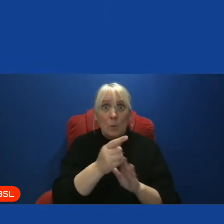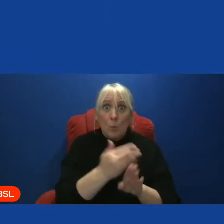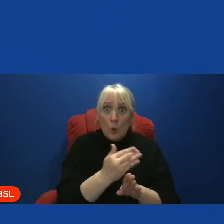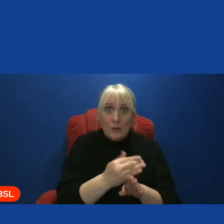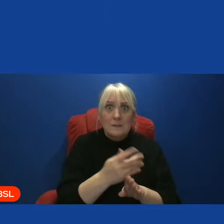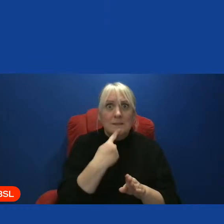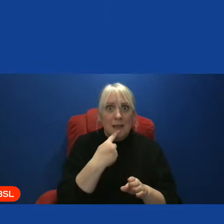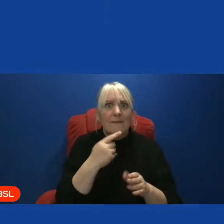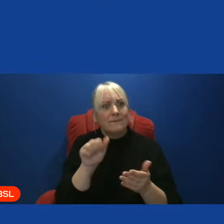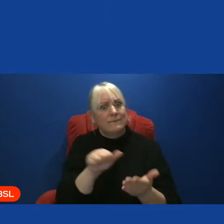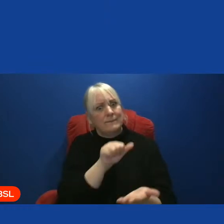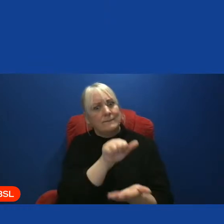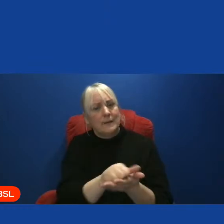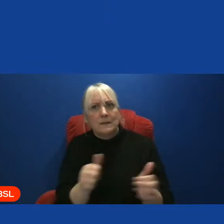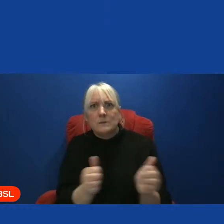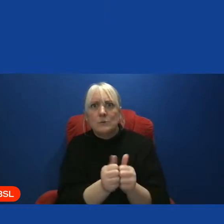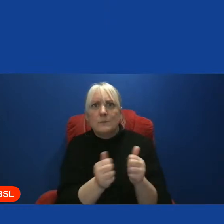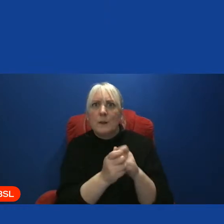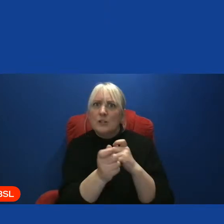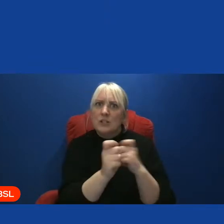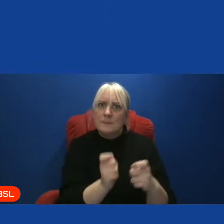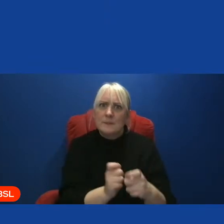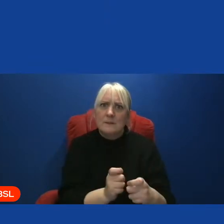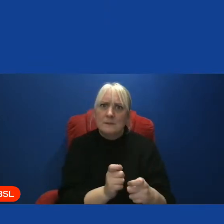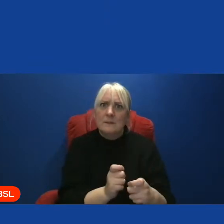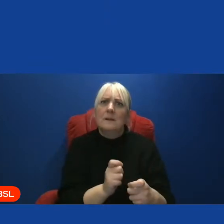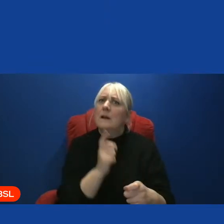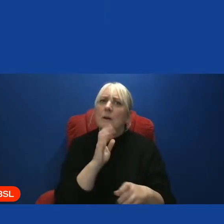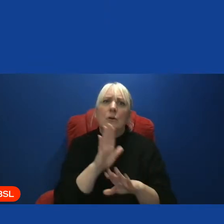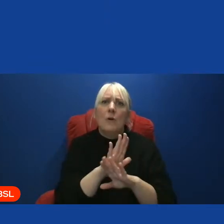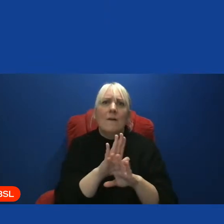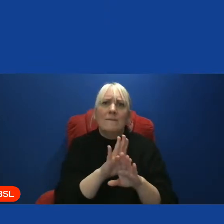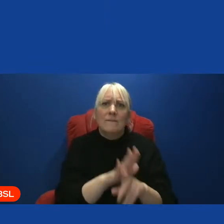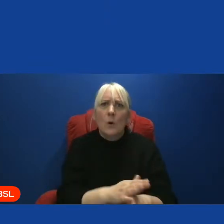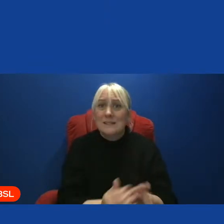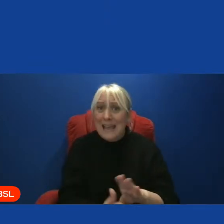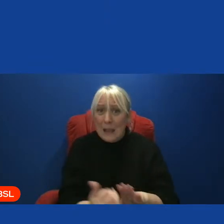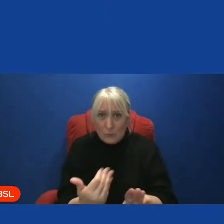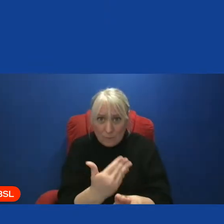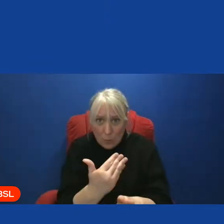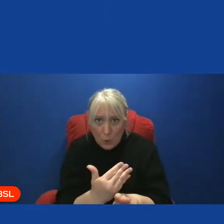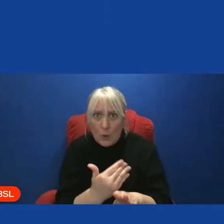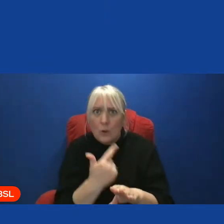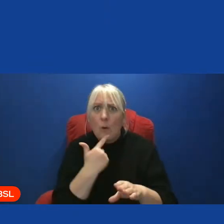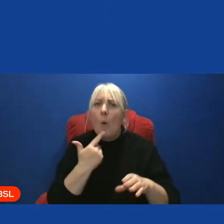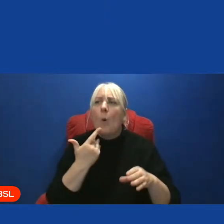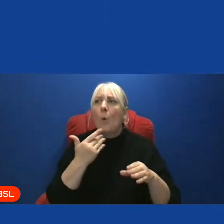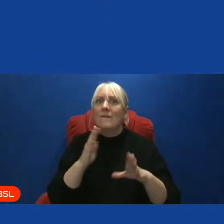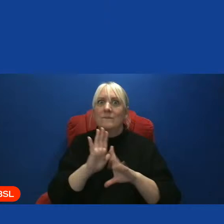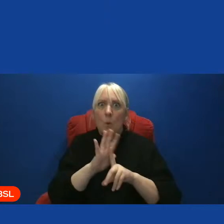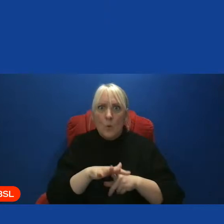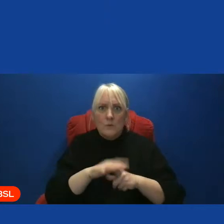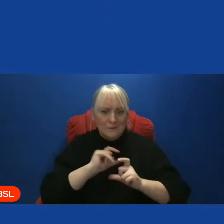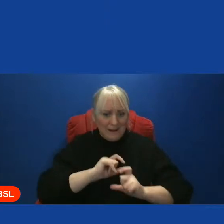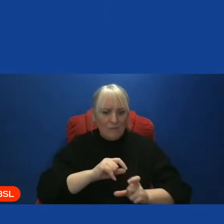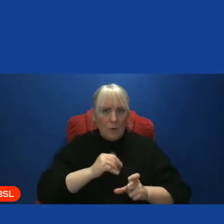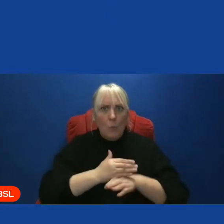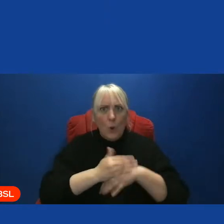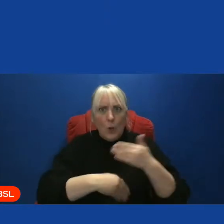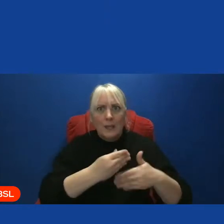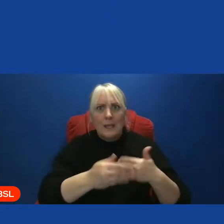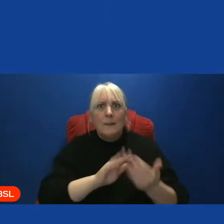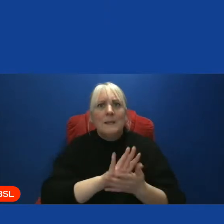not forced out of work or forced into practices that are going to make their illnesses